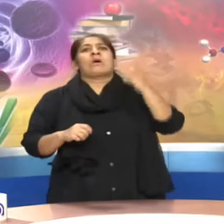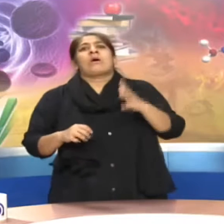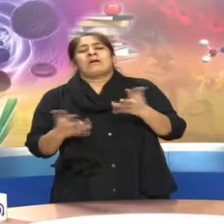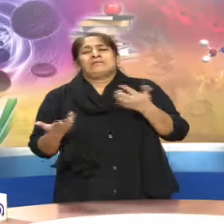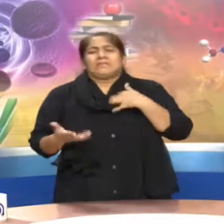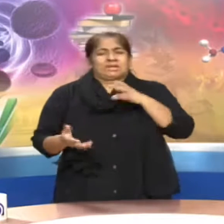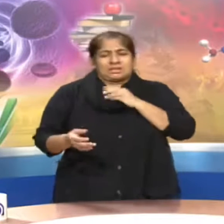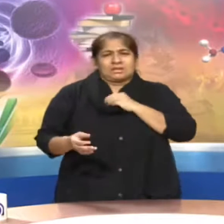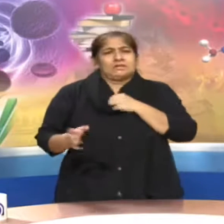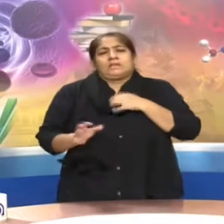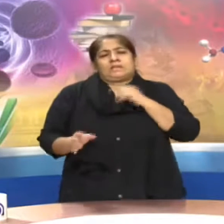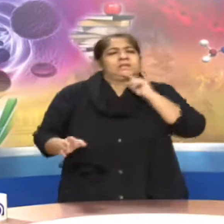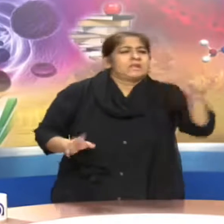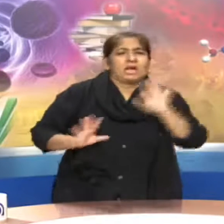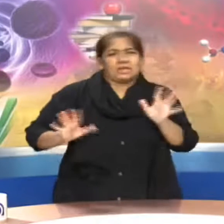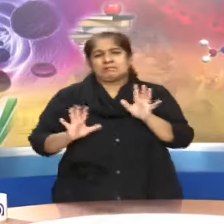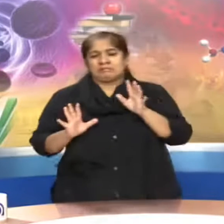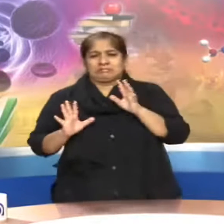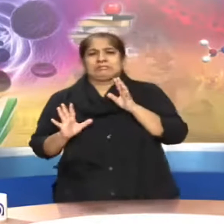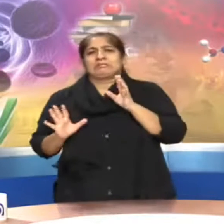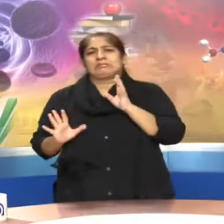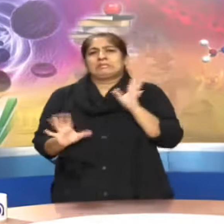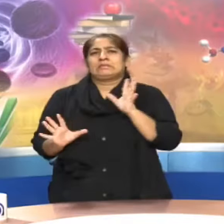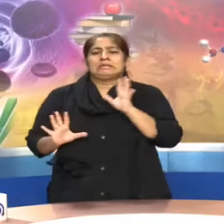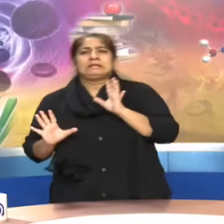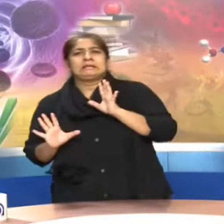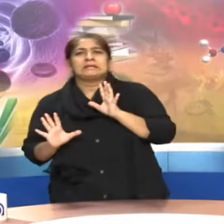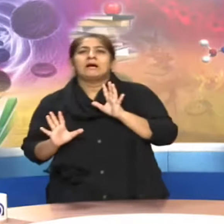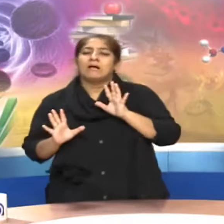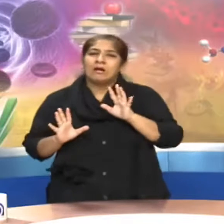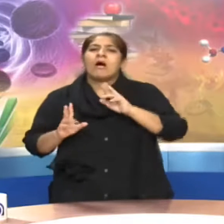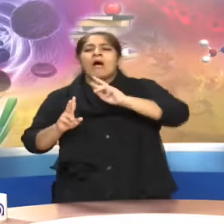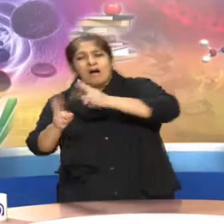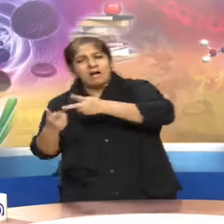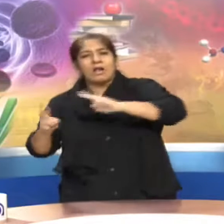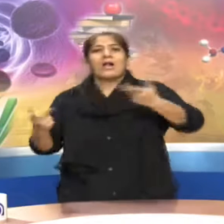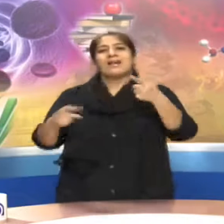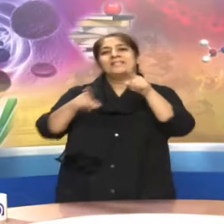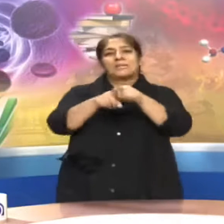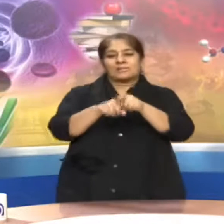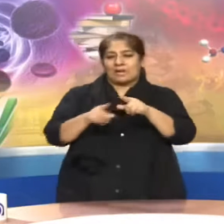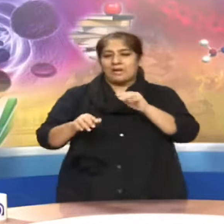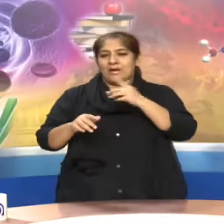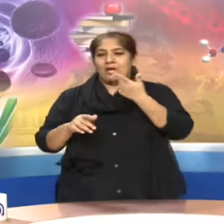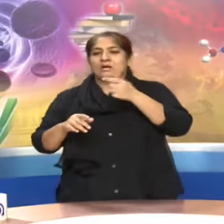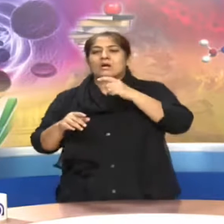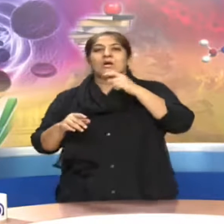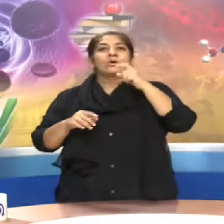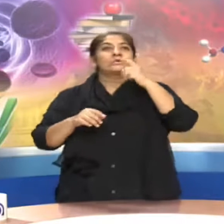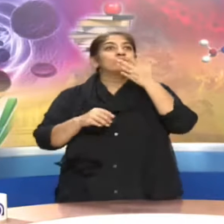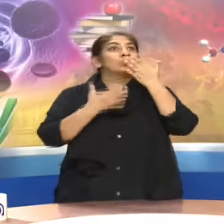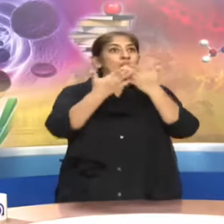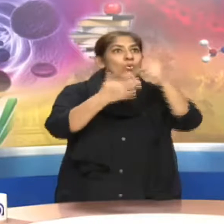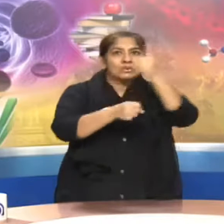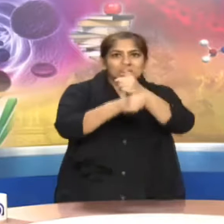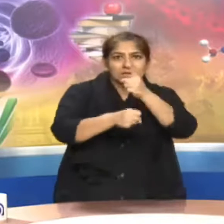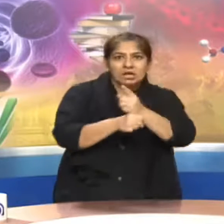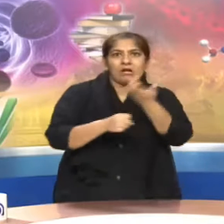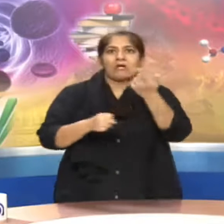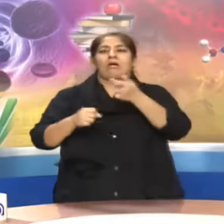fear that I will be scolded, so I should not tell to the senior person. So similarly, like in a